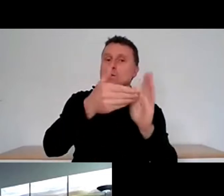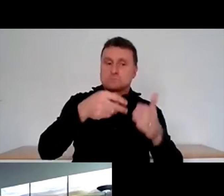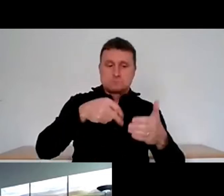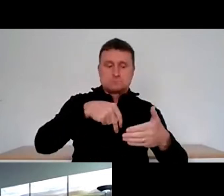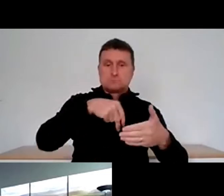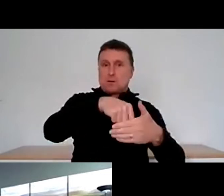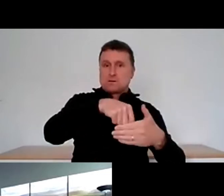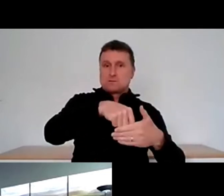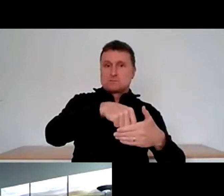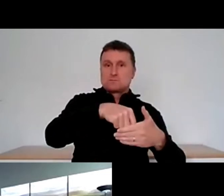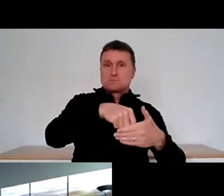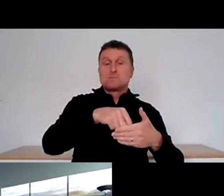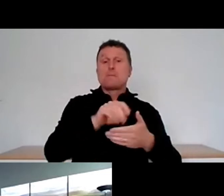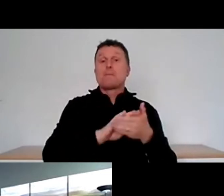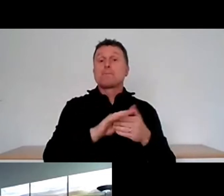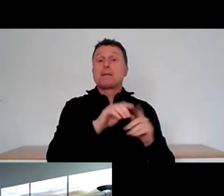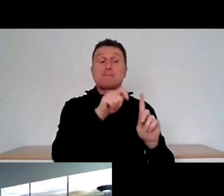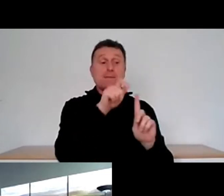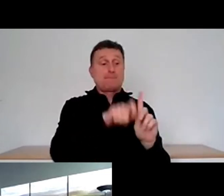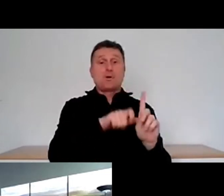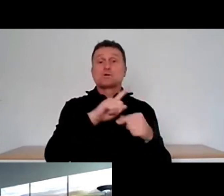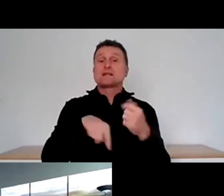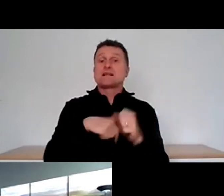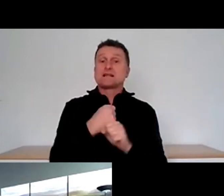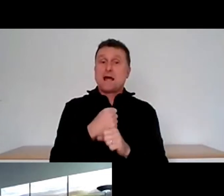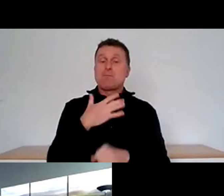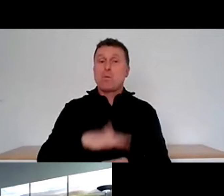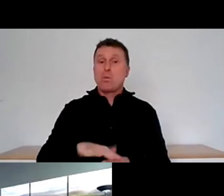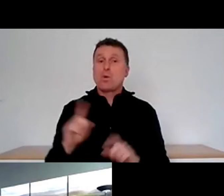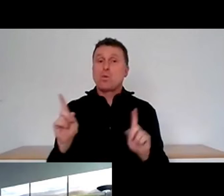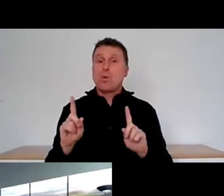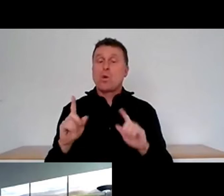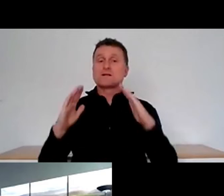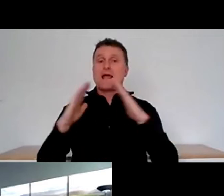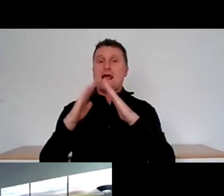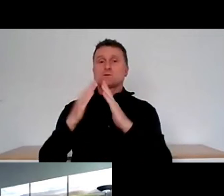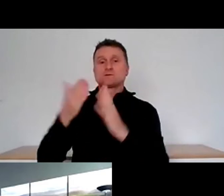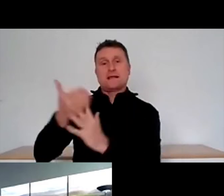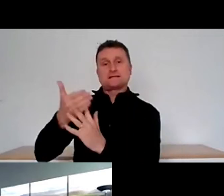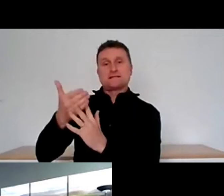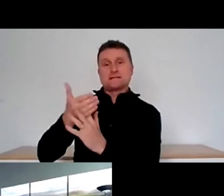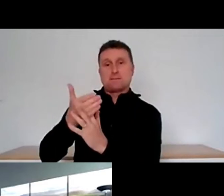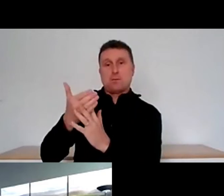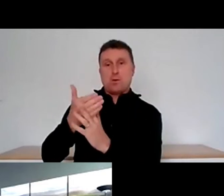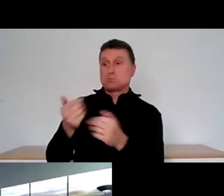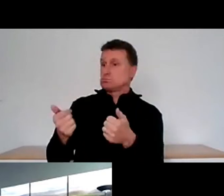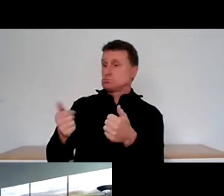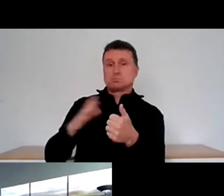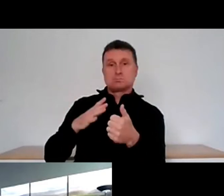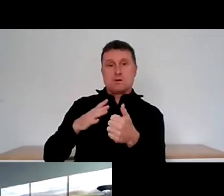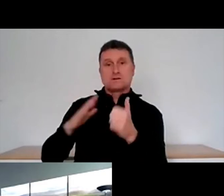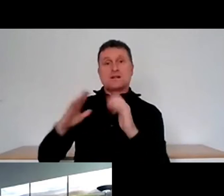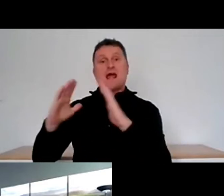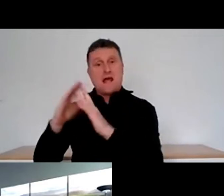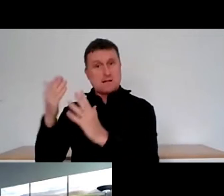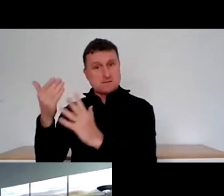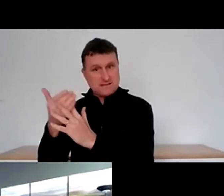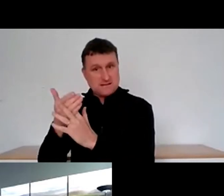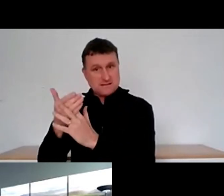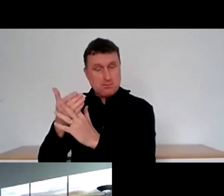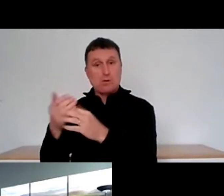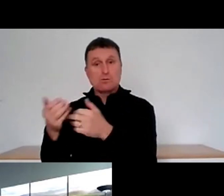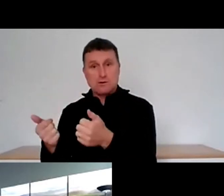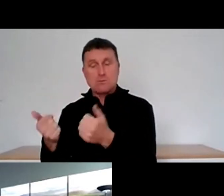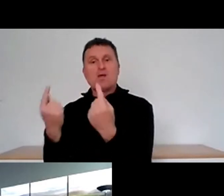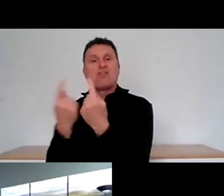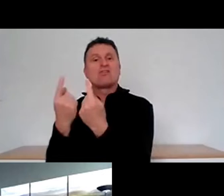someone wants to live in an accessible house, what we need to do is not just have an accessible house. The things in the house, the